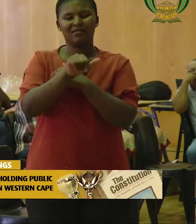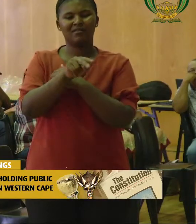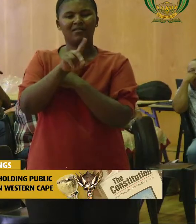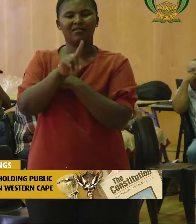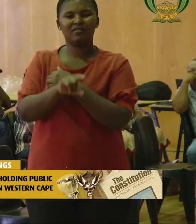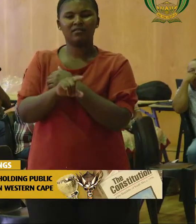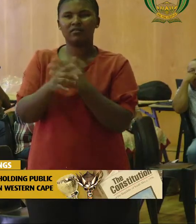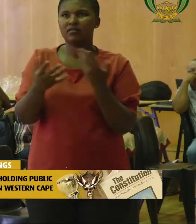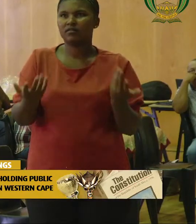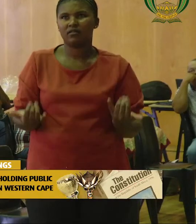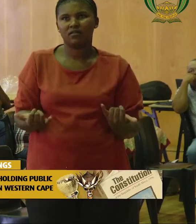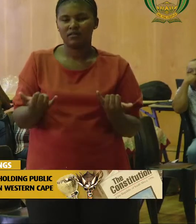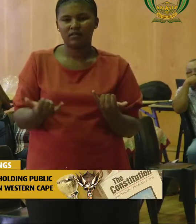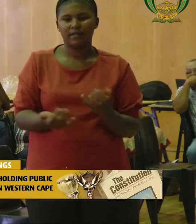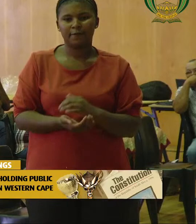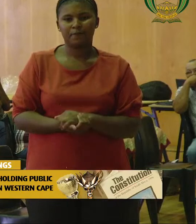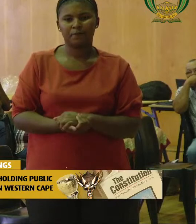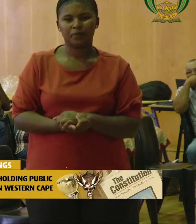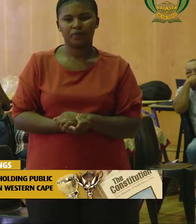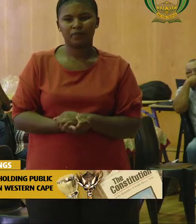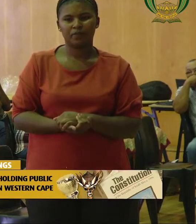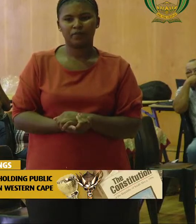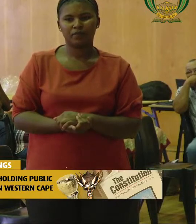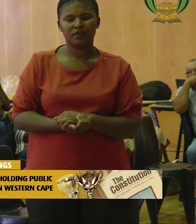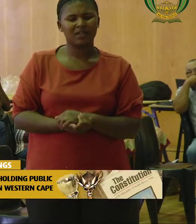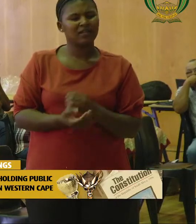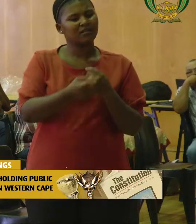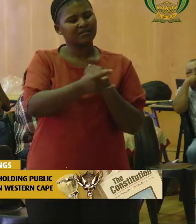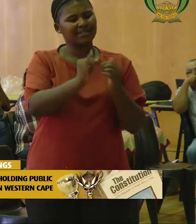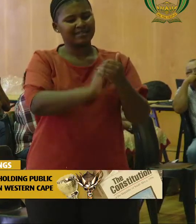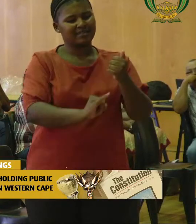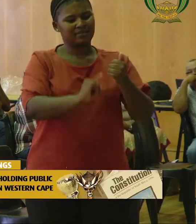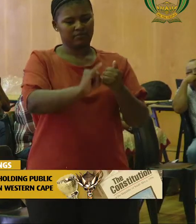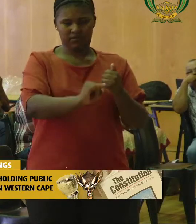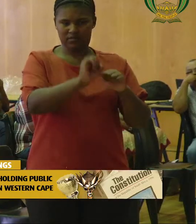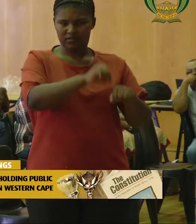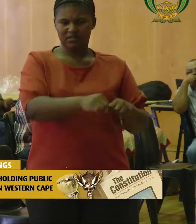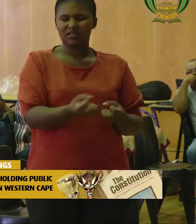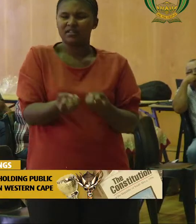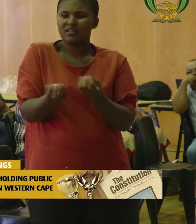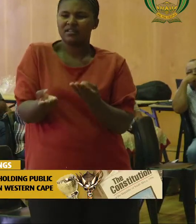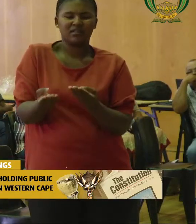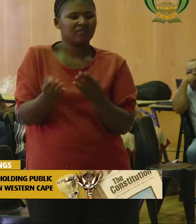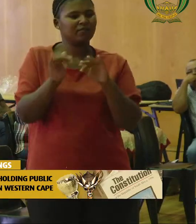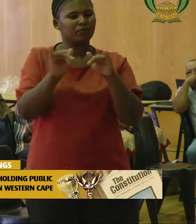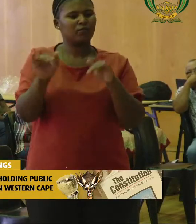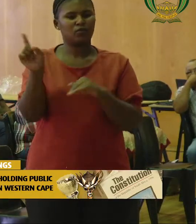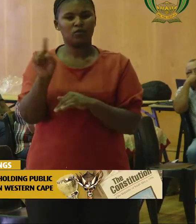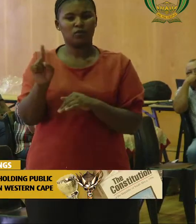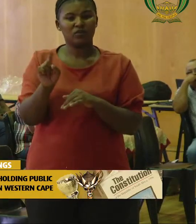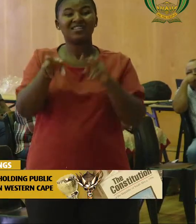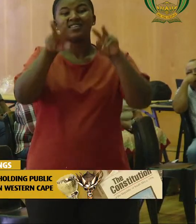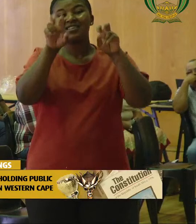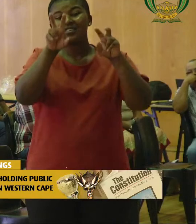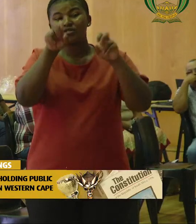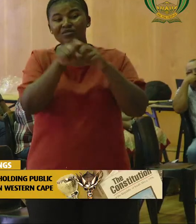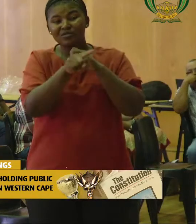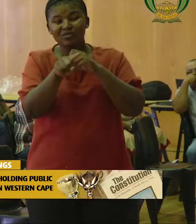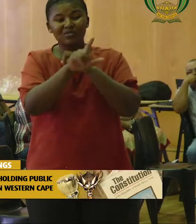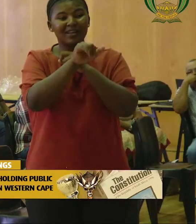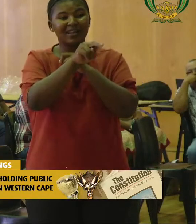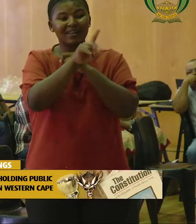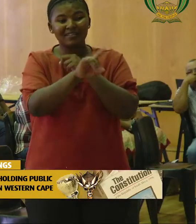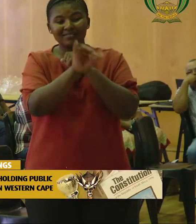How will they provide for our people? How will they sort out the land issues that are already a problem in